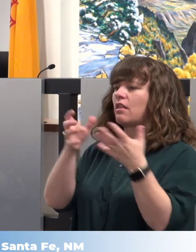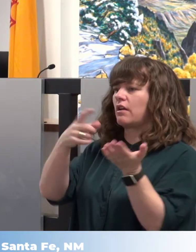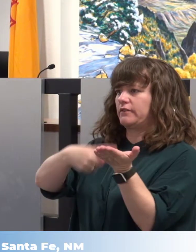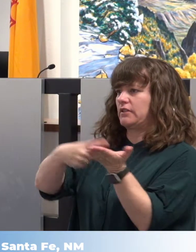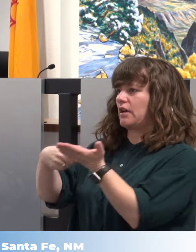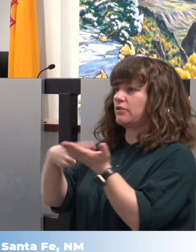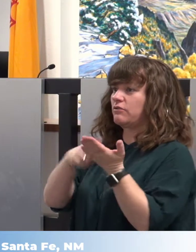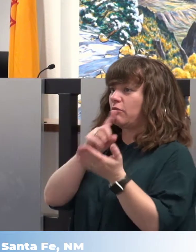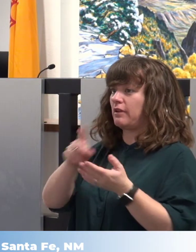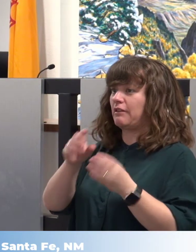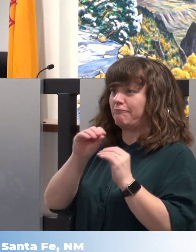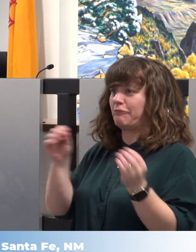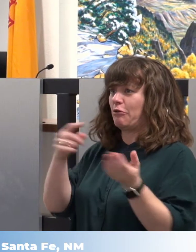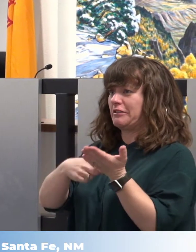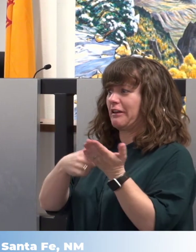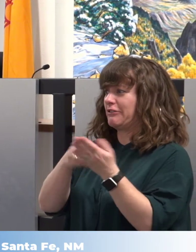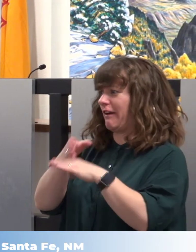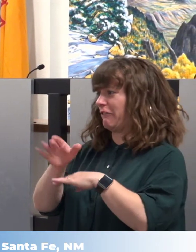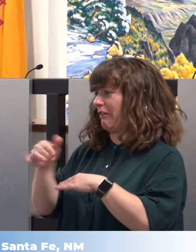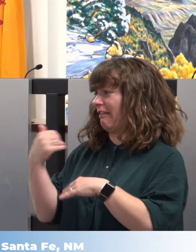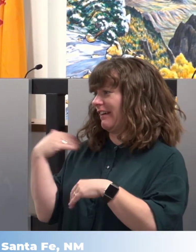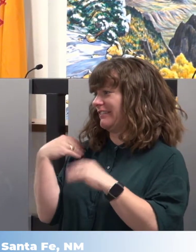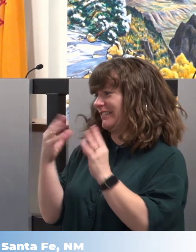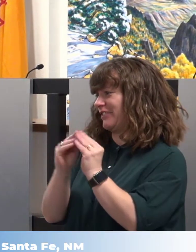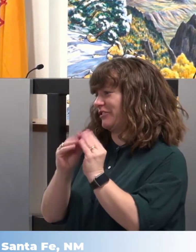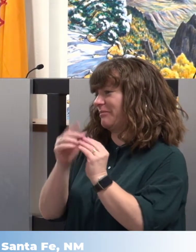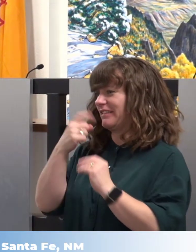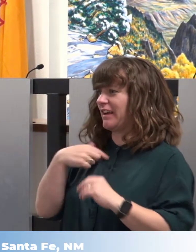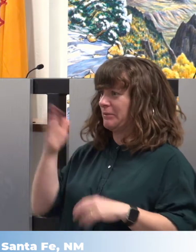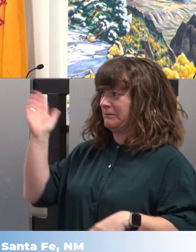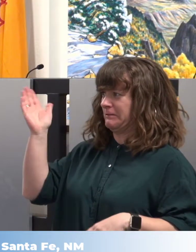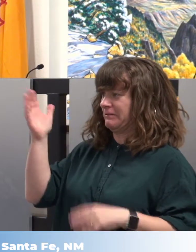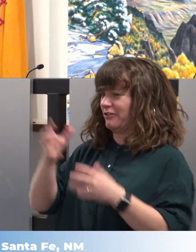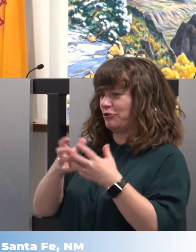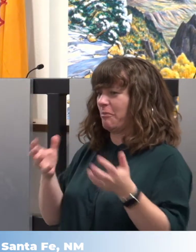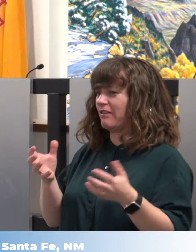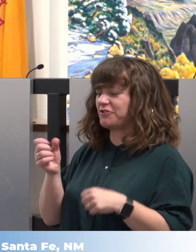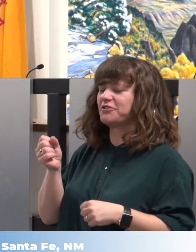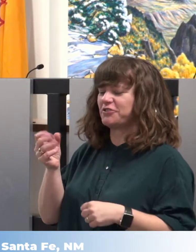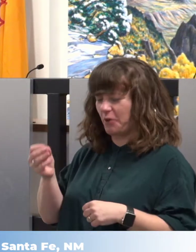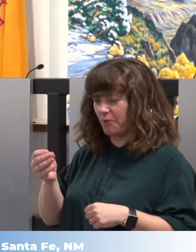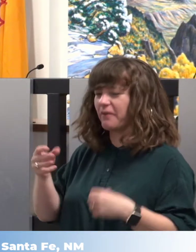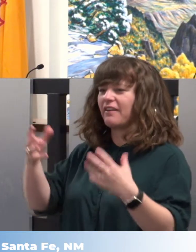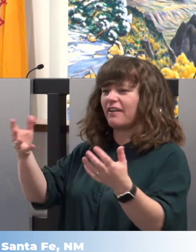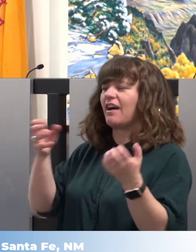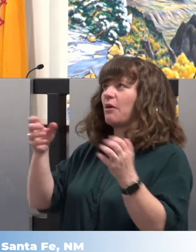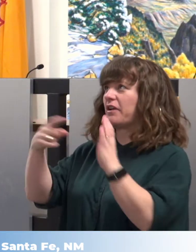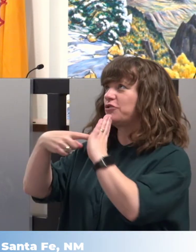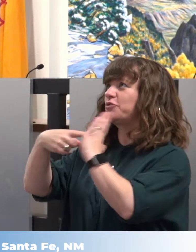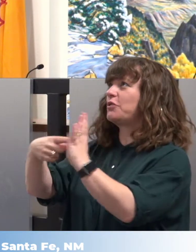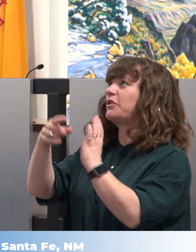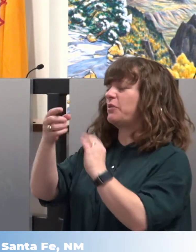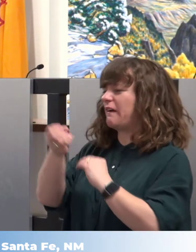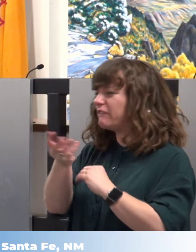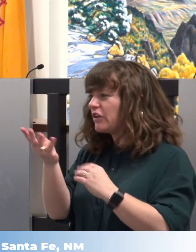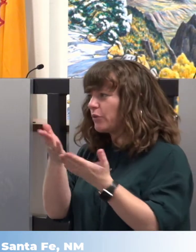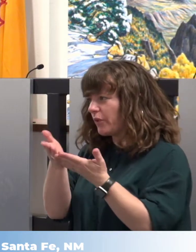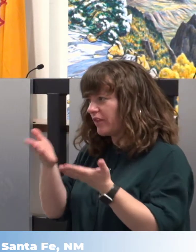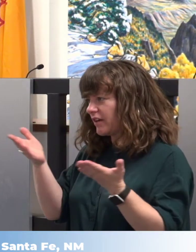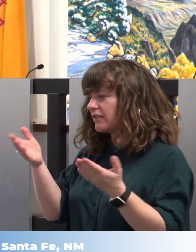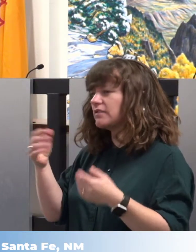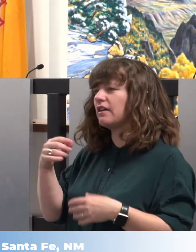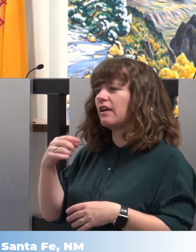in fact there wasn't any discussion after the last session because I've been talking too much. So I just wanted to show you a few things and